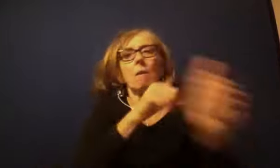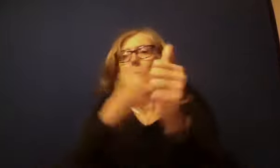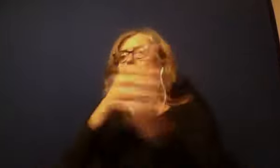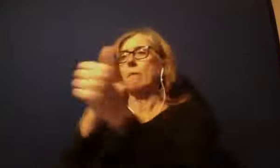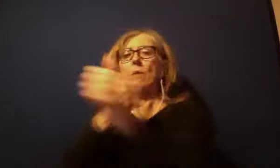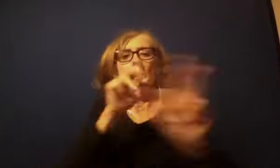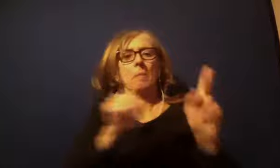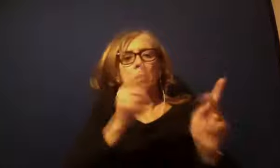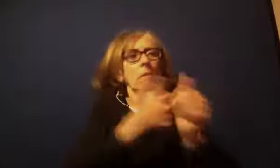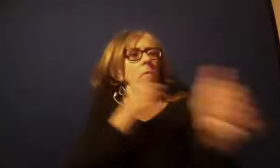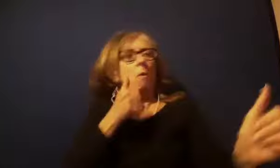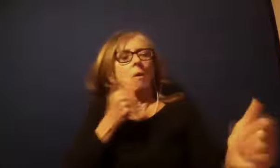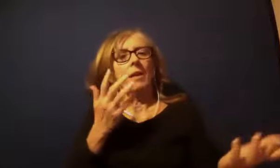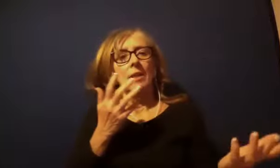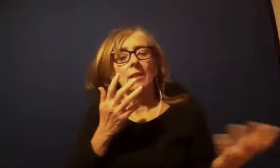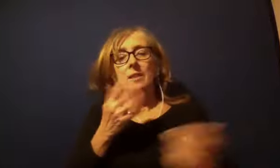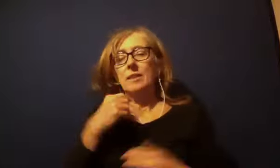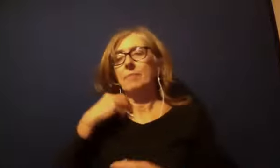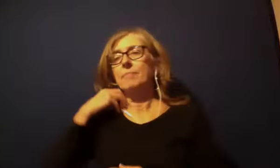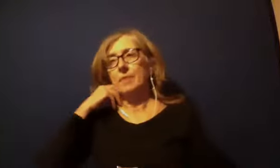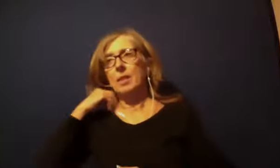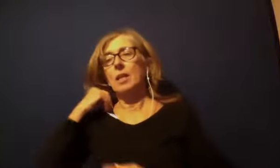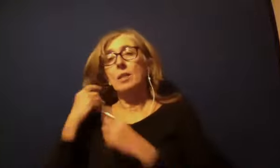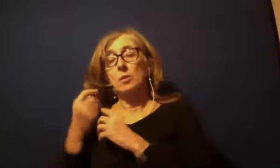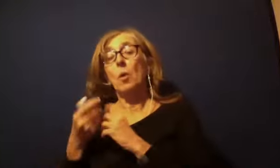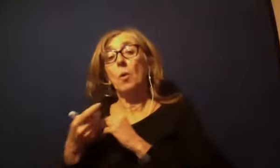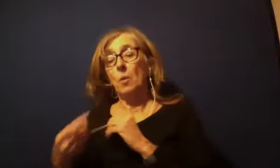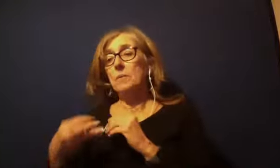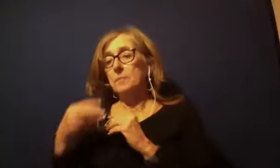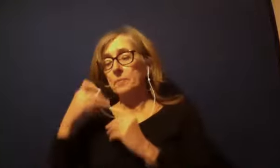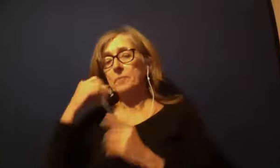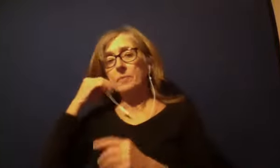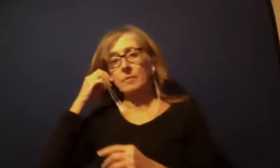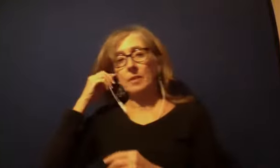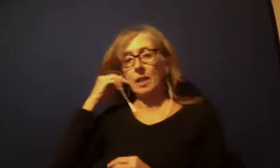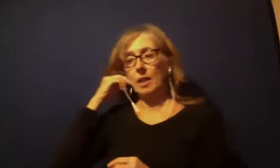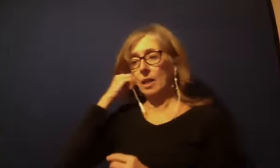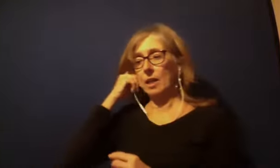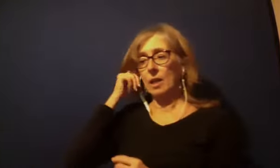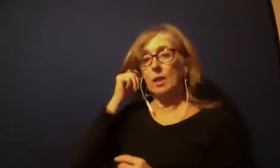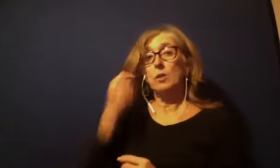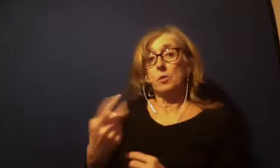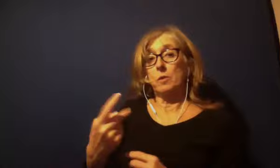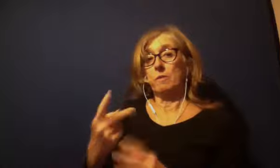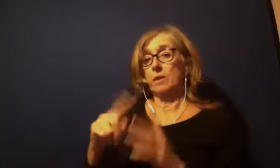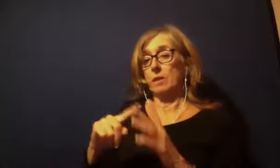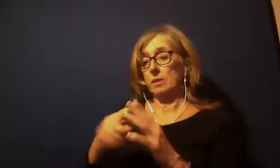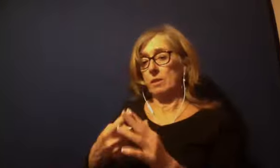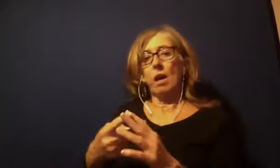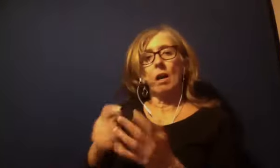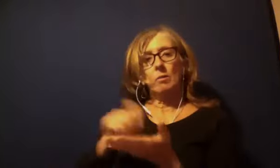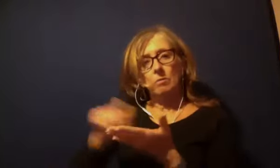And we get going on the steps, and the first thing she starts to throw me into shortly after doing the steps is